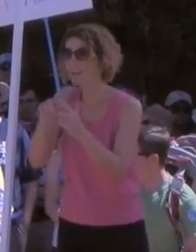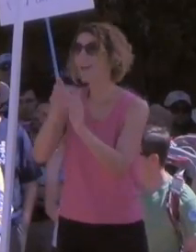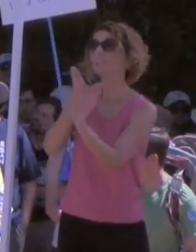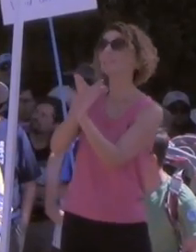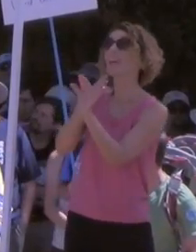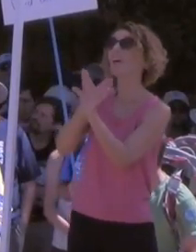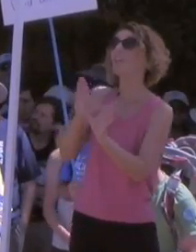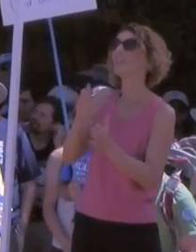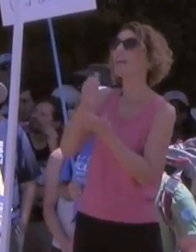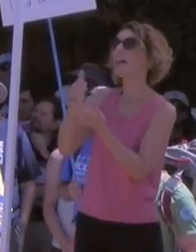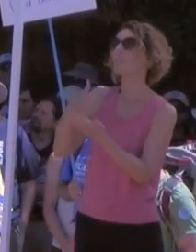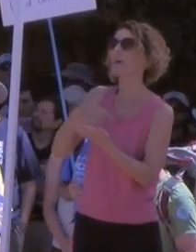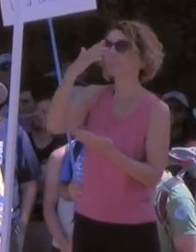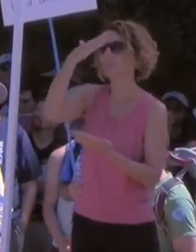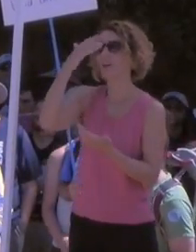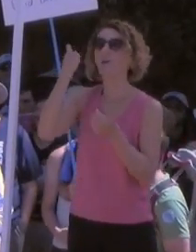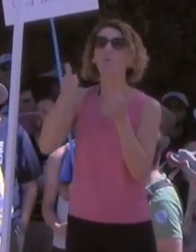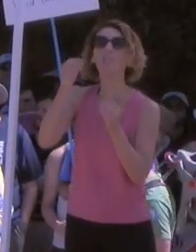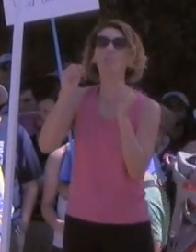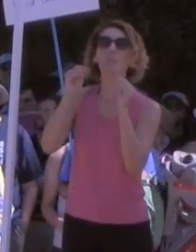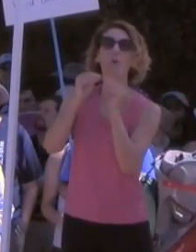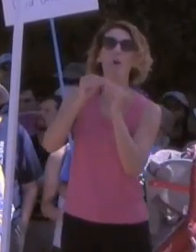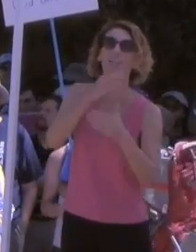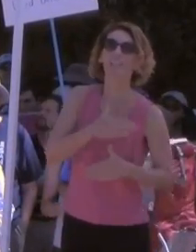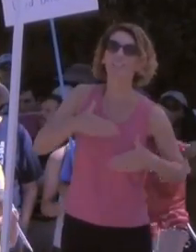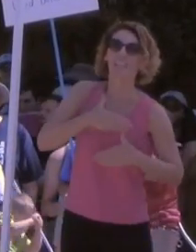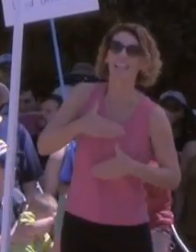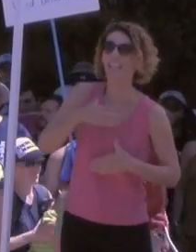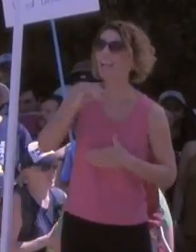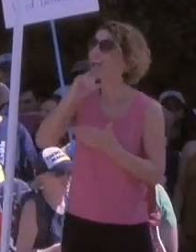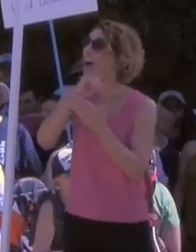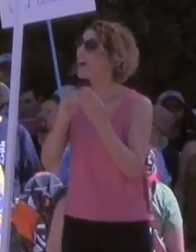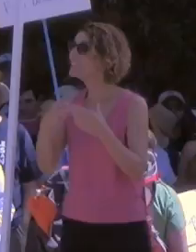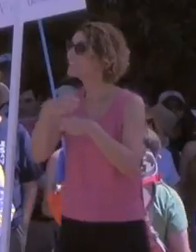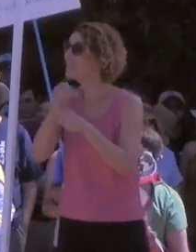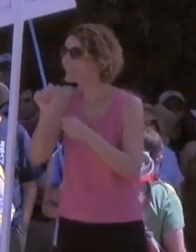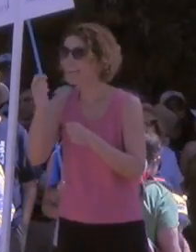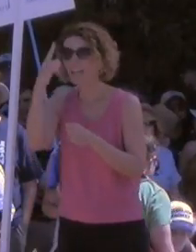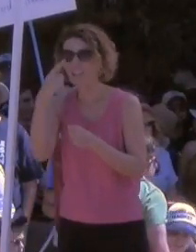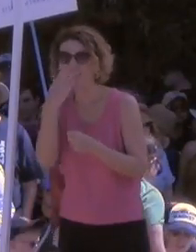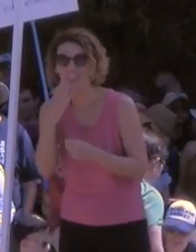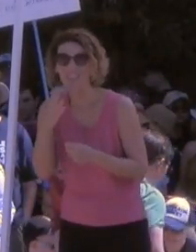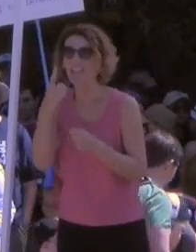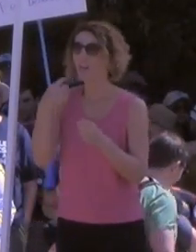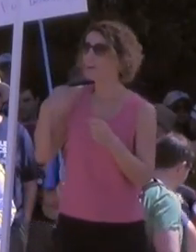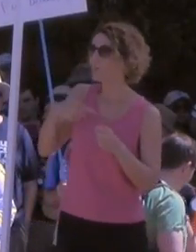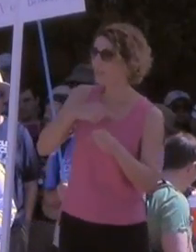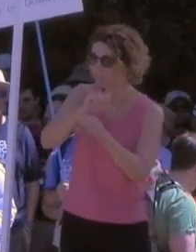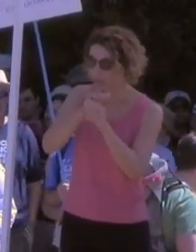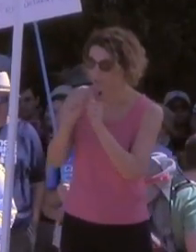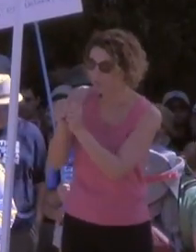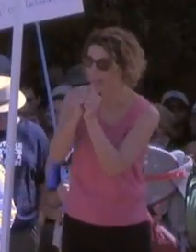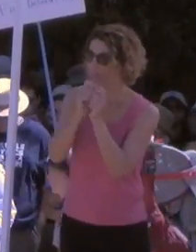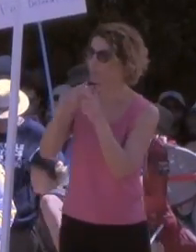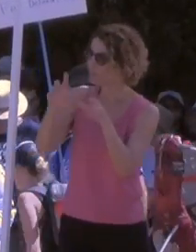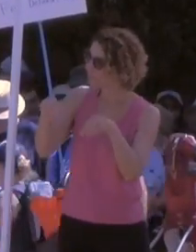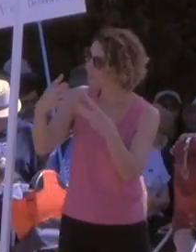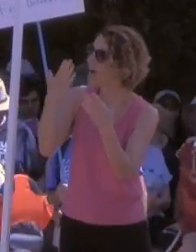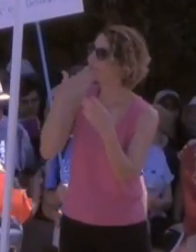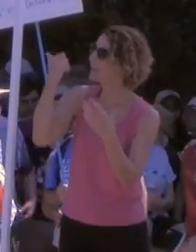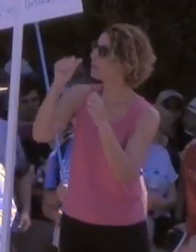psychologists helped us know which was more entertaining, and the artists make it look good, and we work together to give us a better